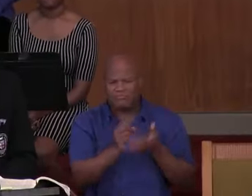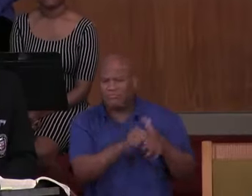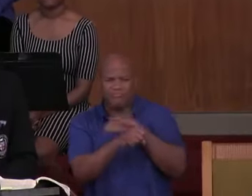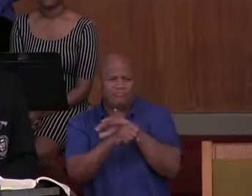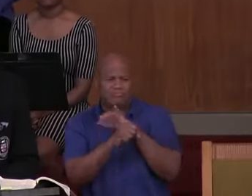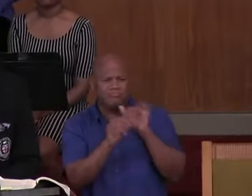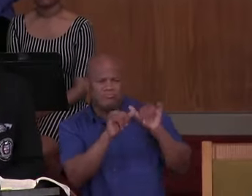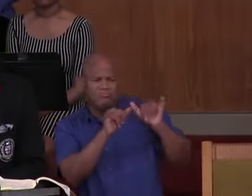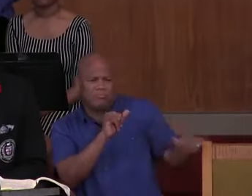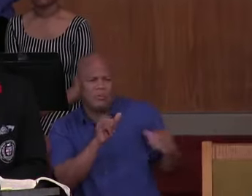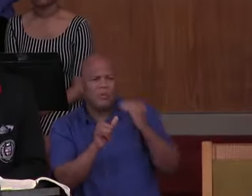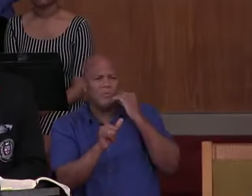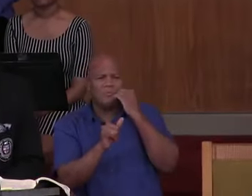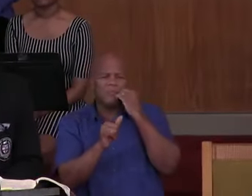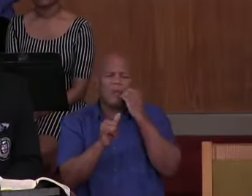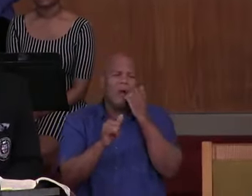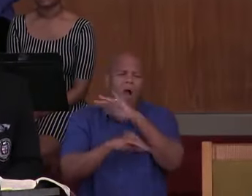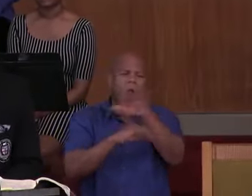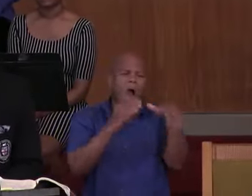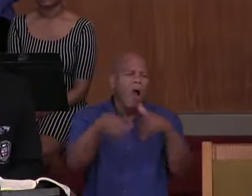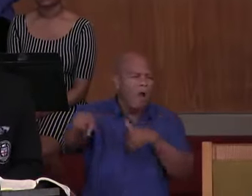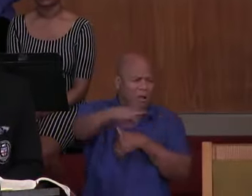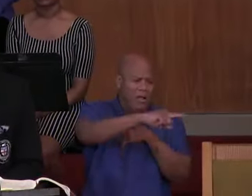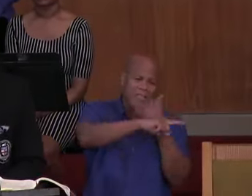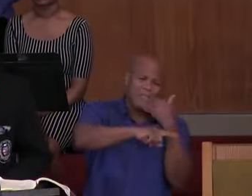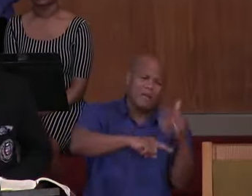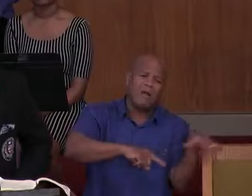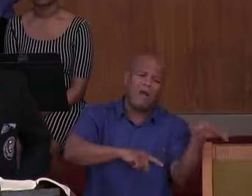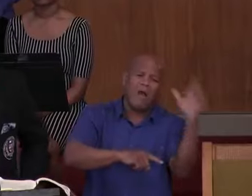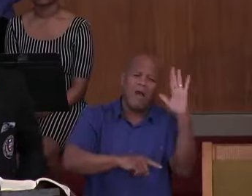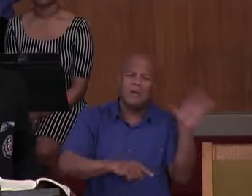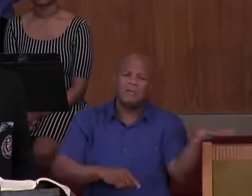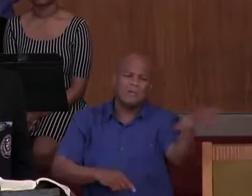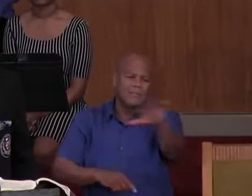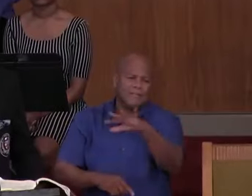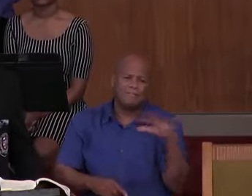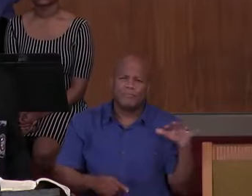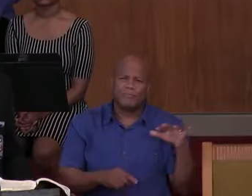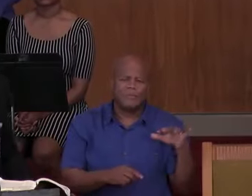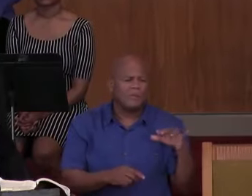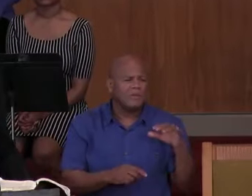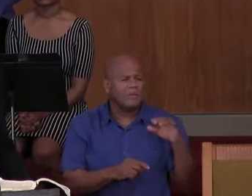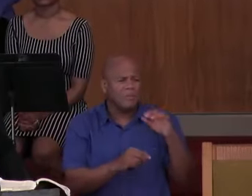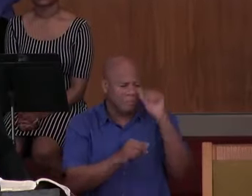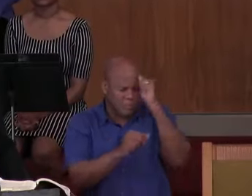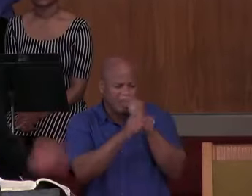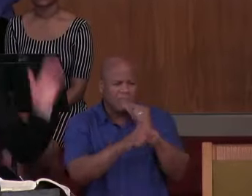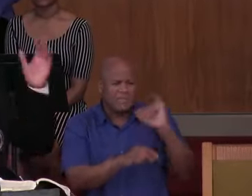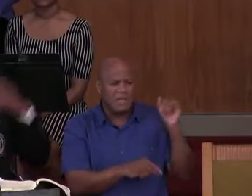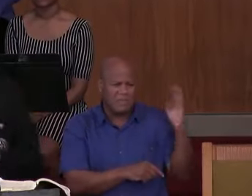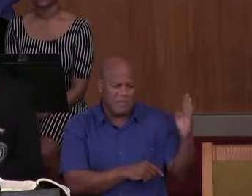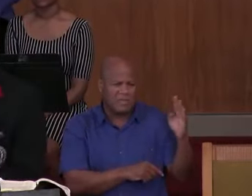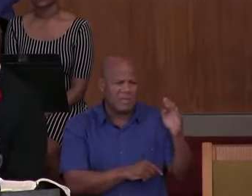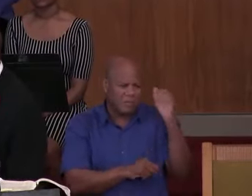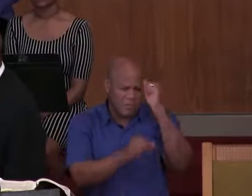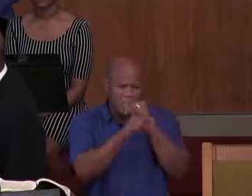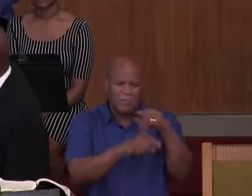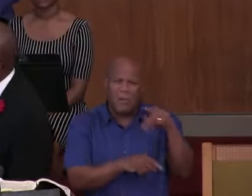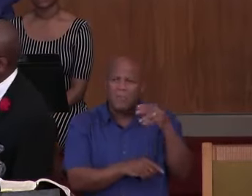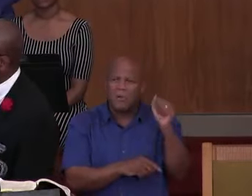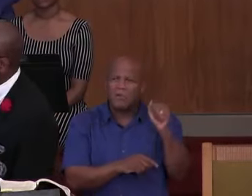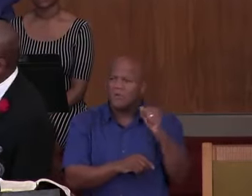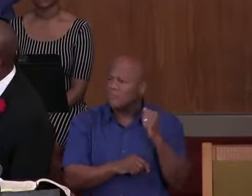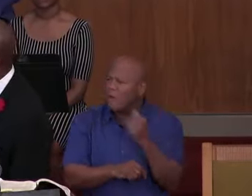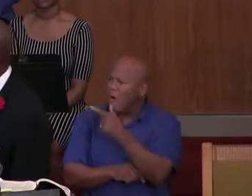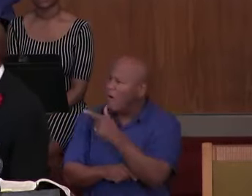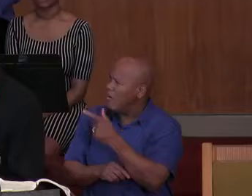shut-in. We thank God for each and every one of you, Brother JB and Brother Palmer and Brother, all of you. God, Brother Bass, good to